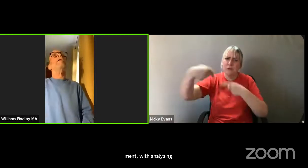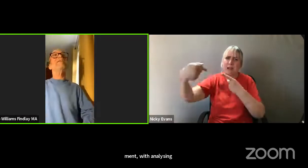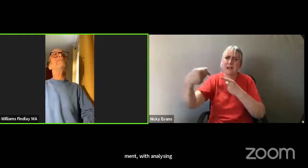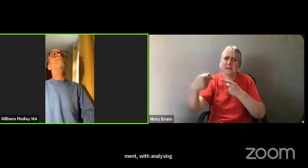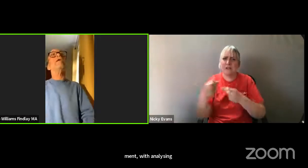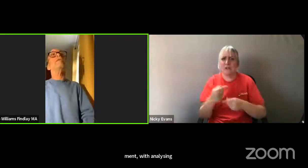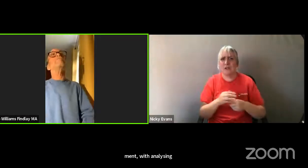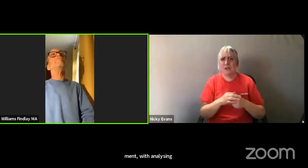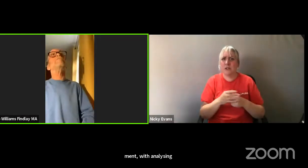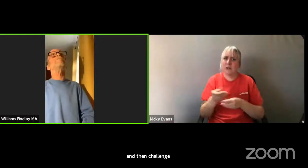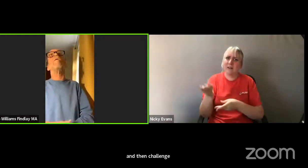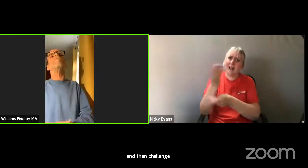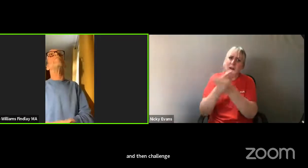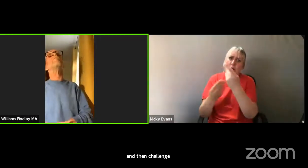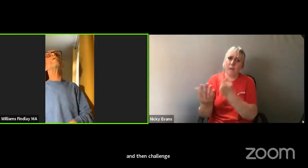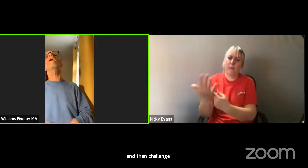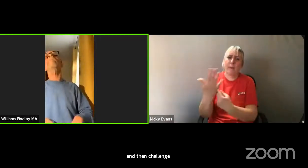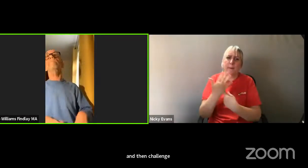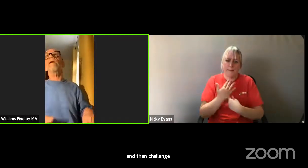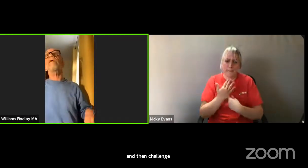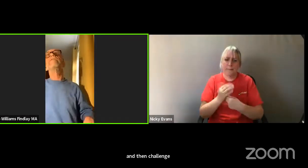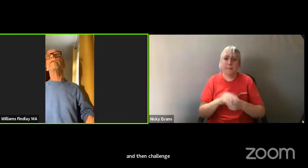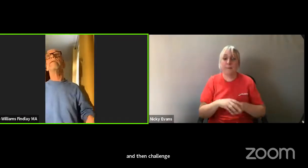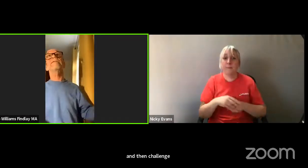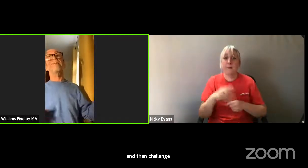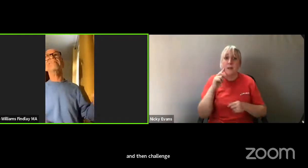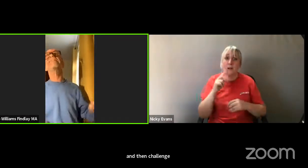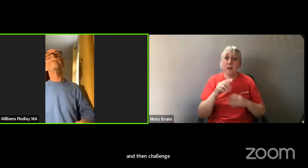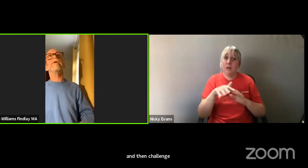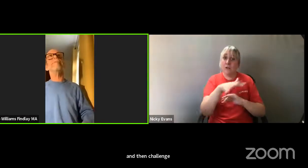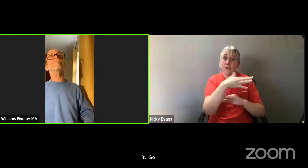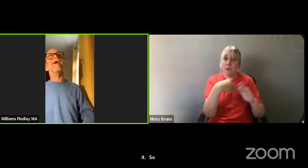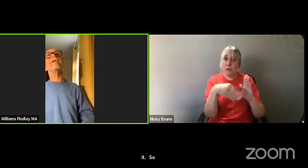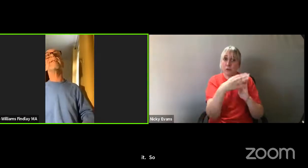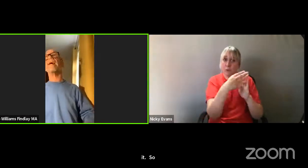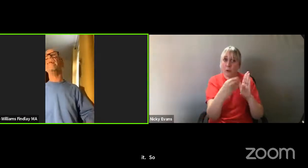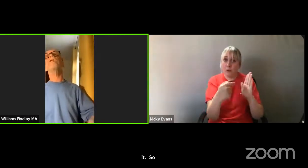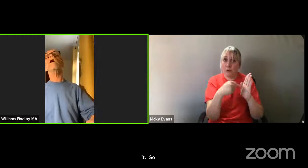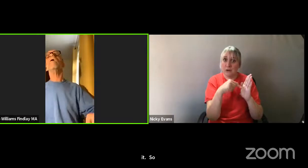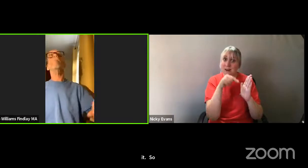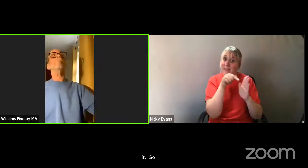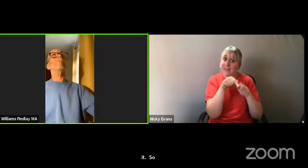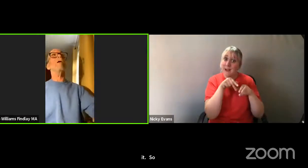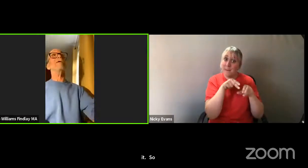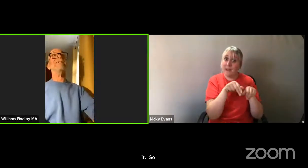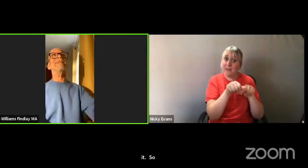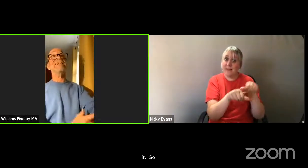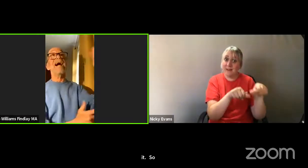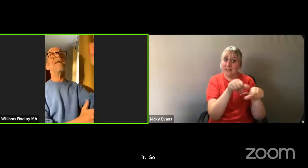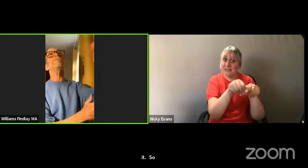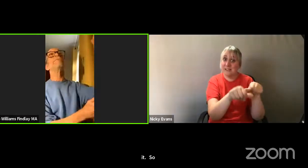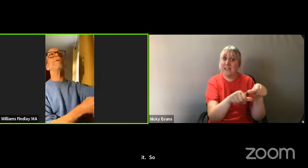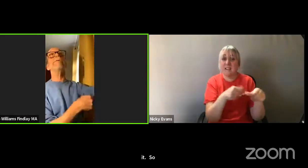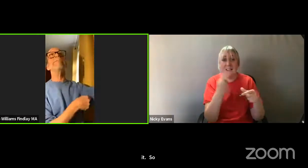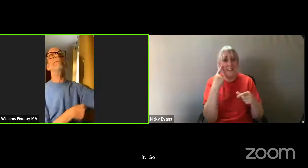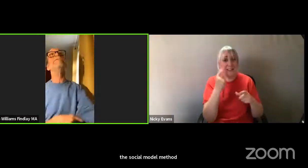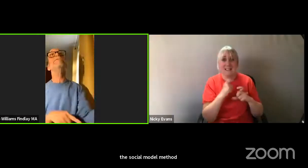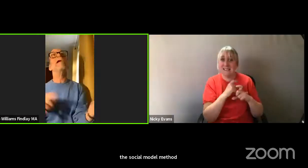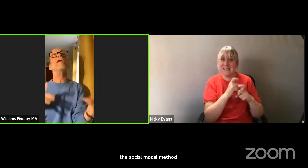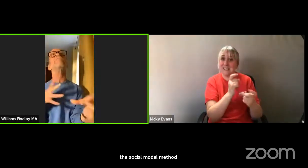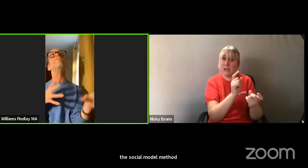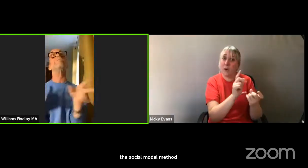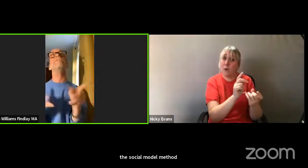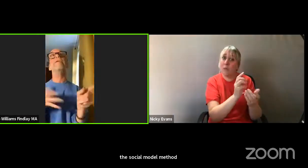So the social model method is still valid, but the nature of